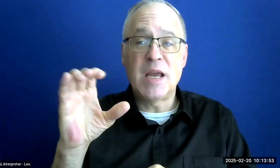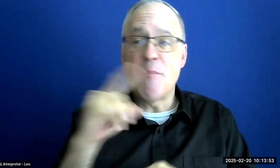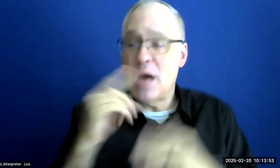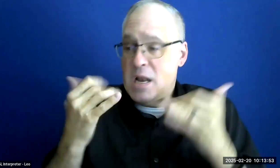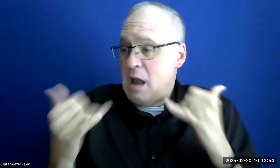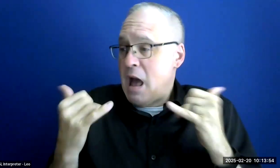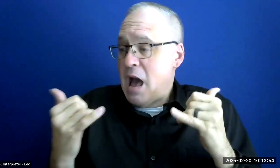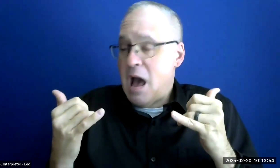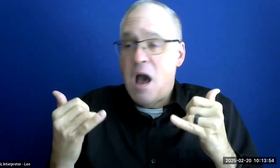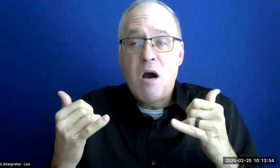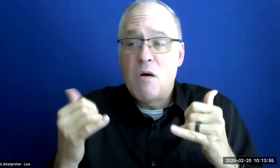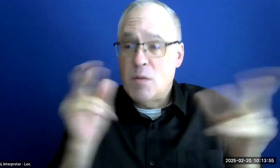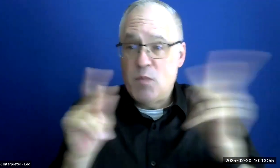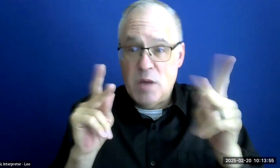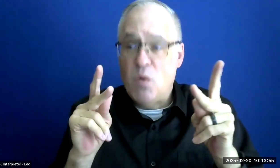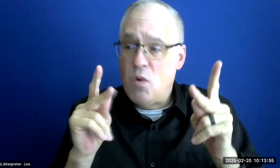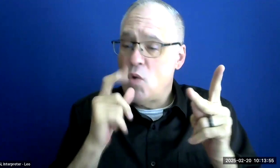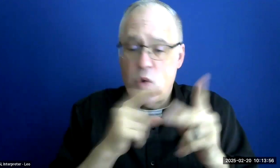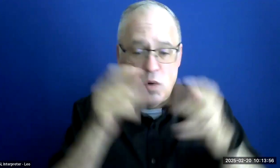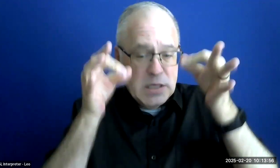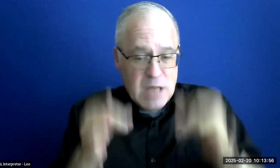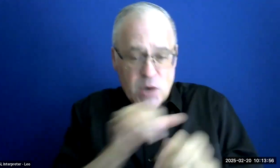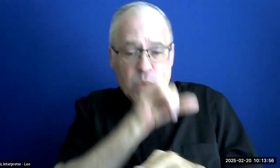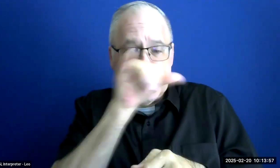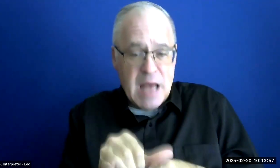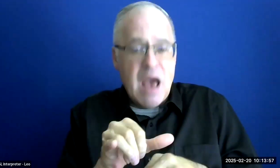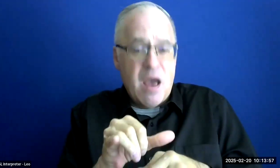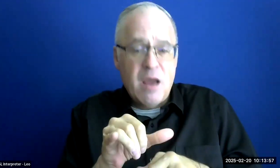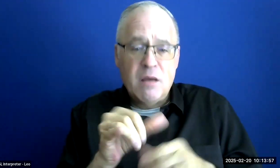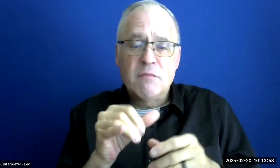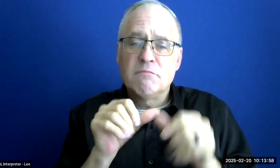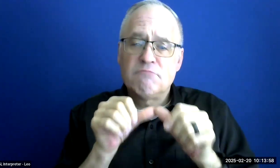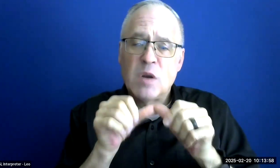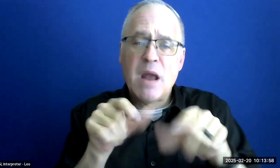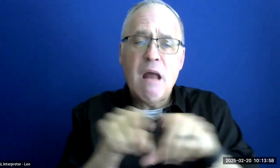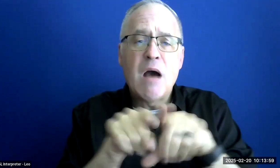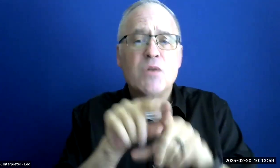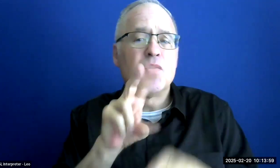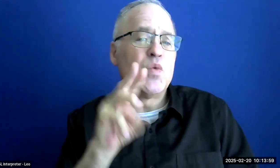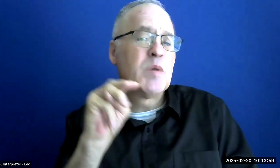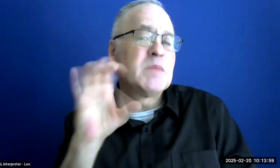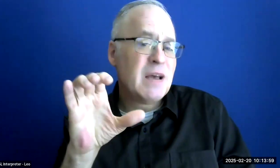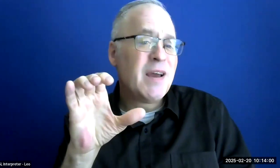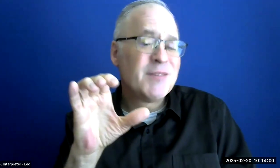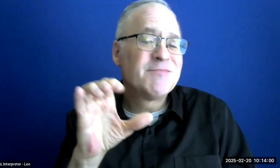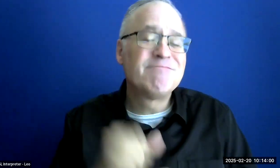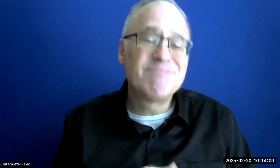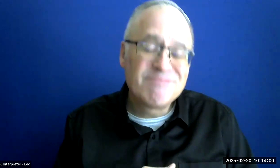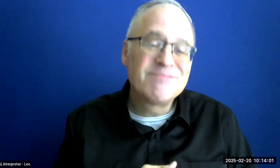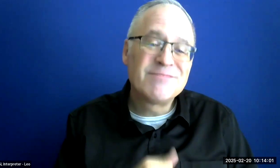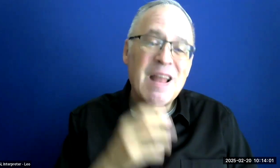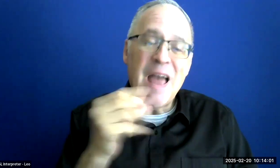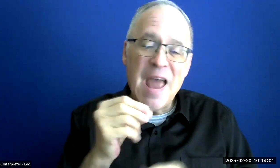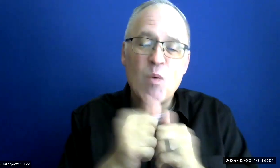who have decided to stay and be UMC, and to our ecumenical Methodist partners with whom we have official,